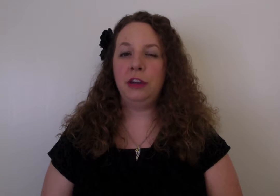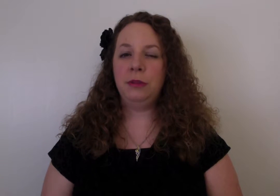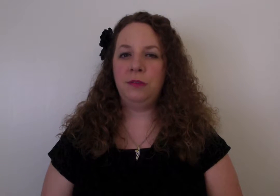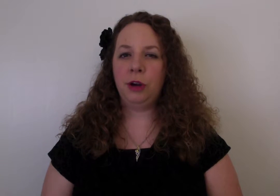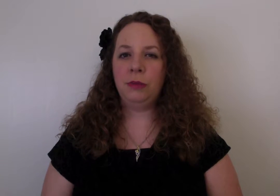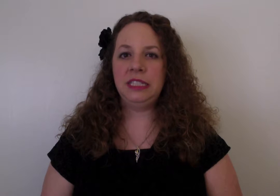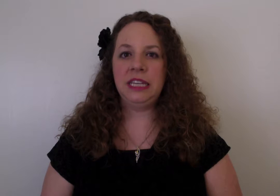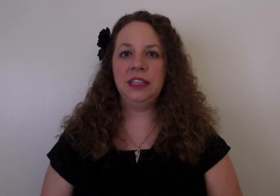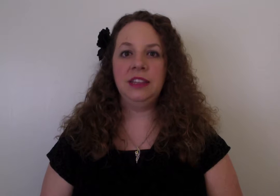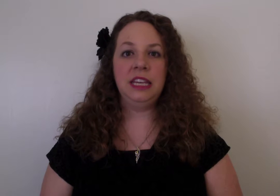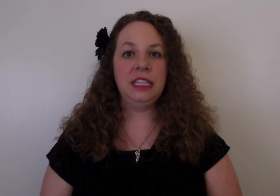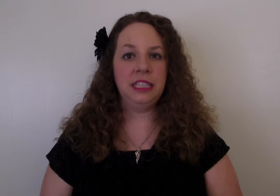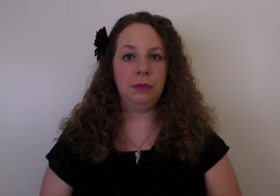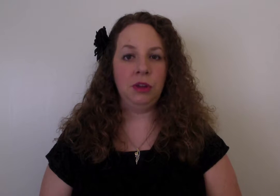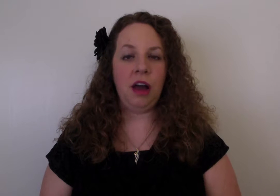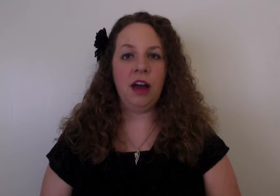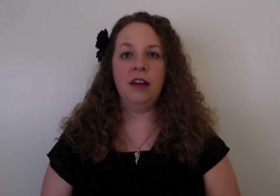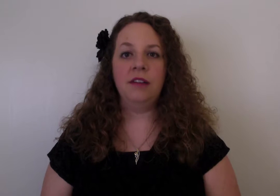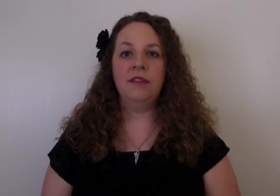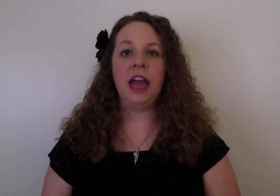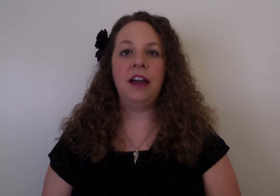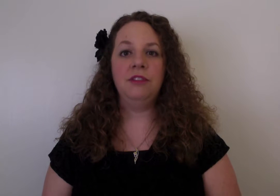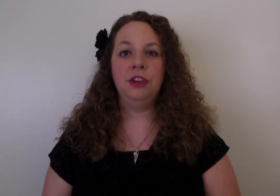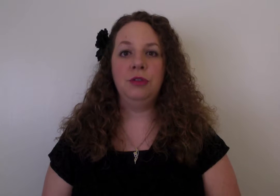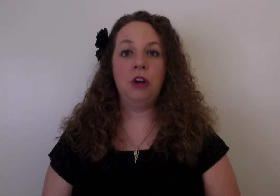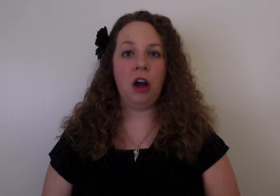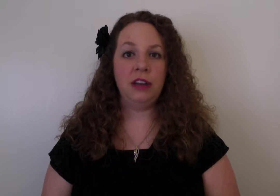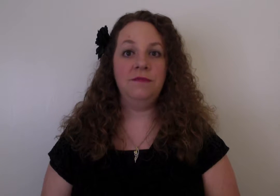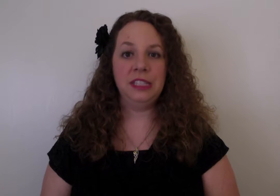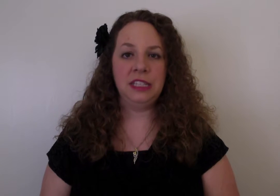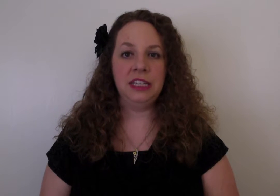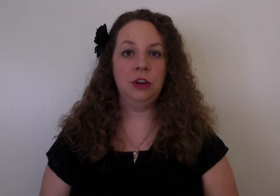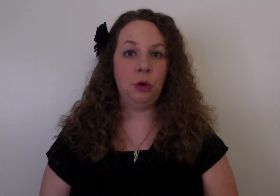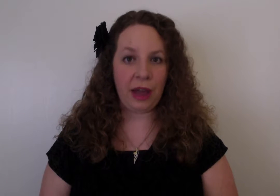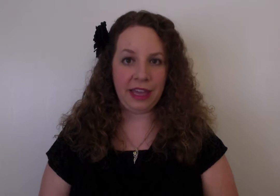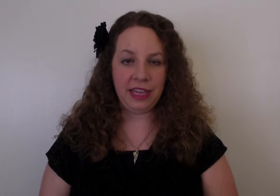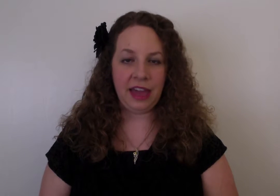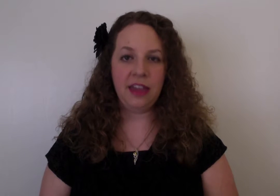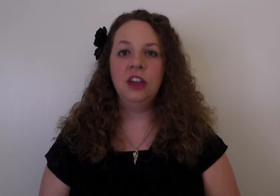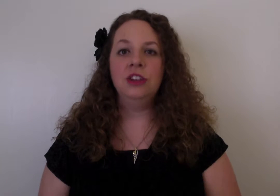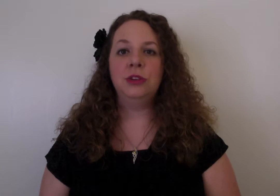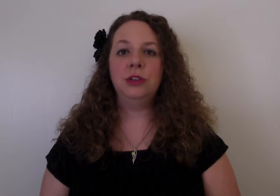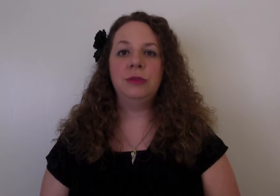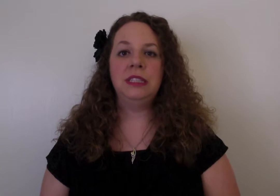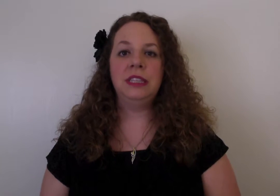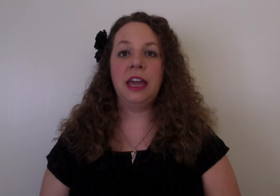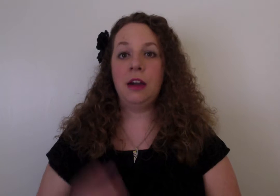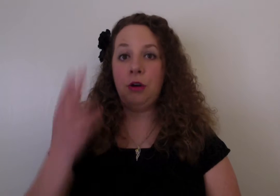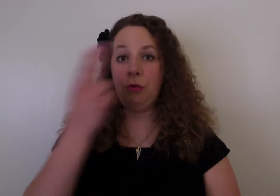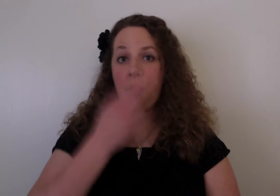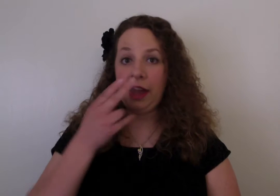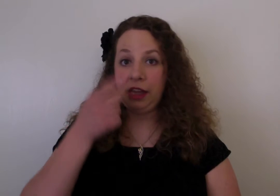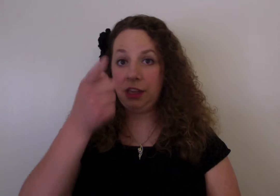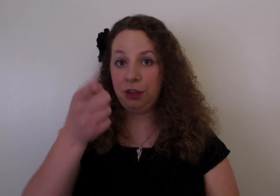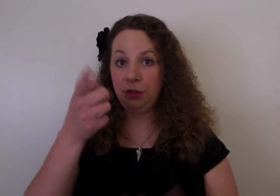before we did the example of have you gone and visited Hawaii yet? So you would say Hawaii, you